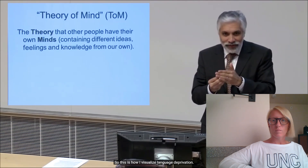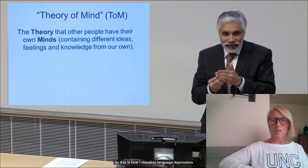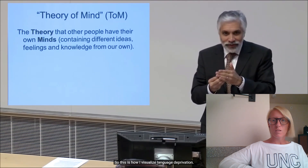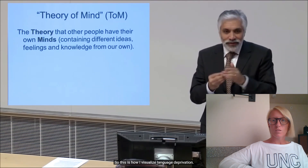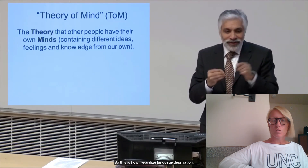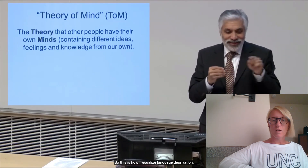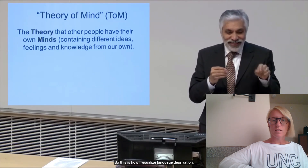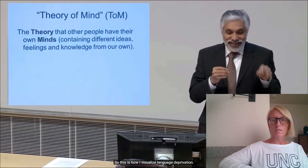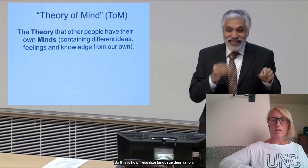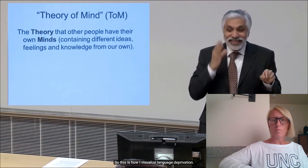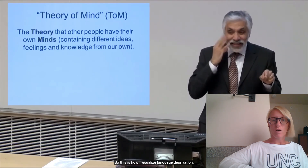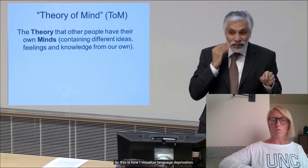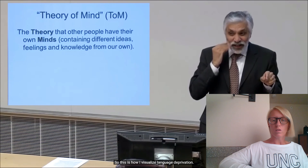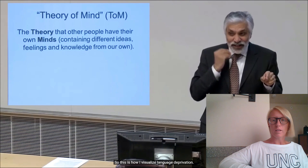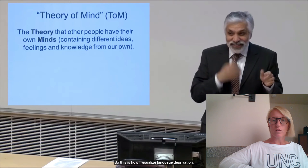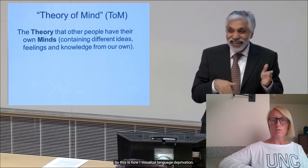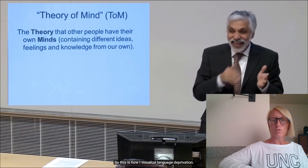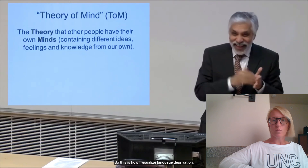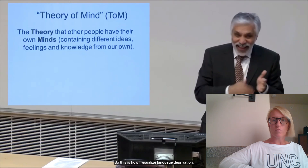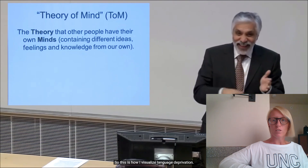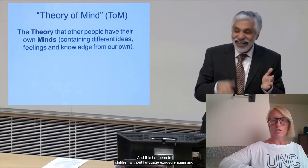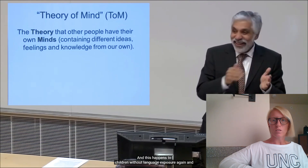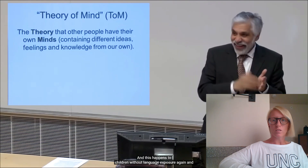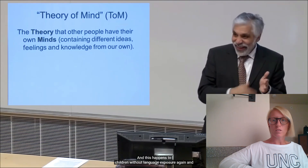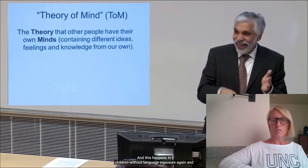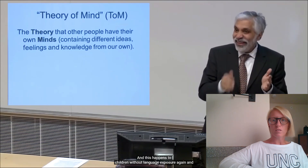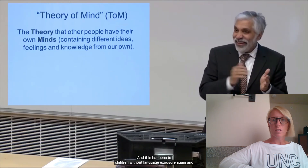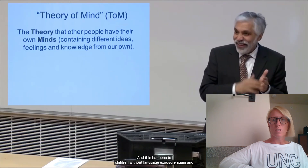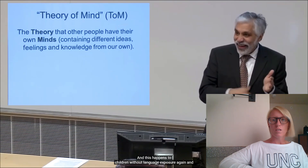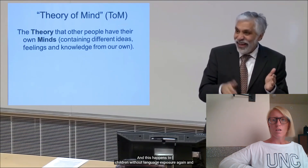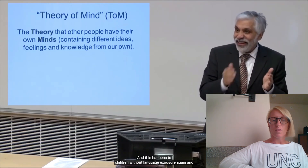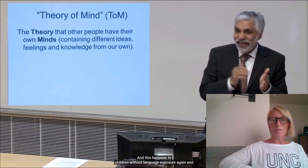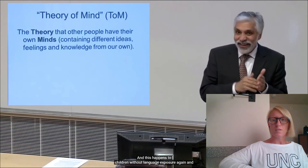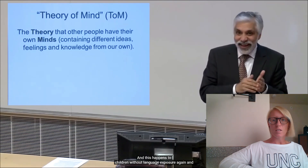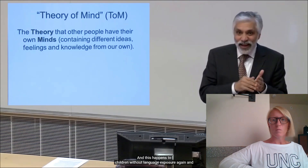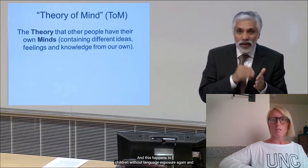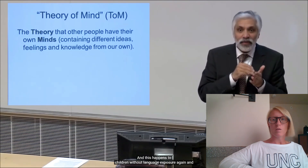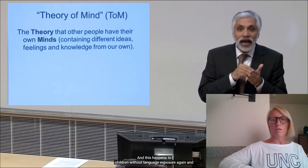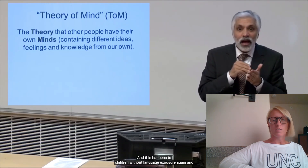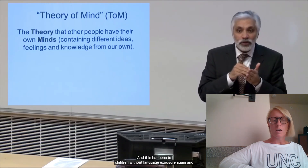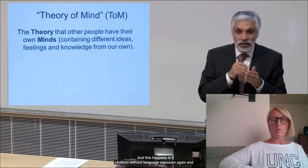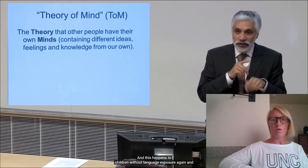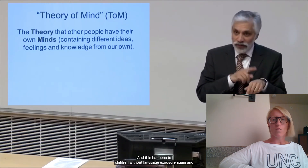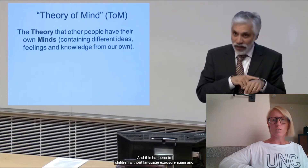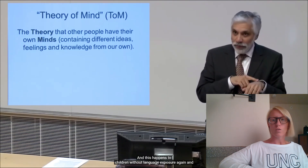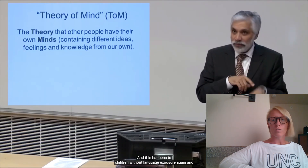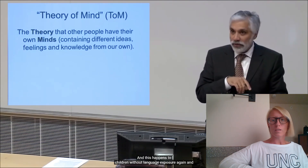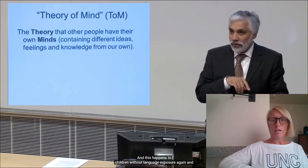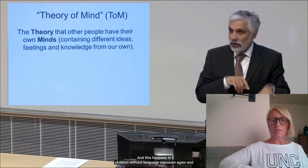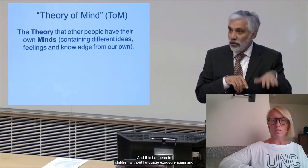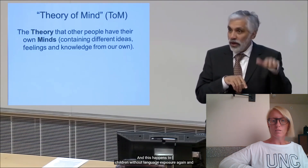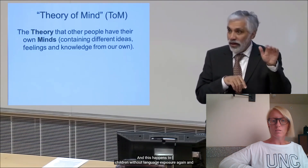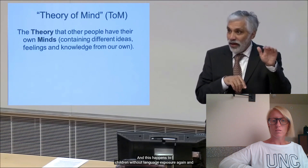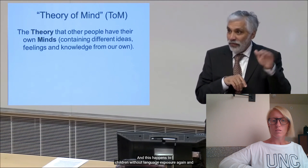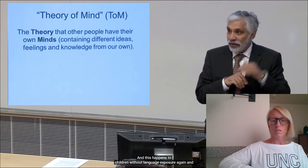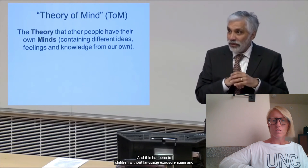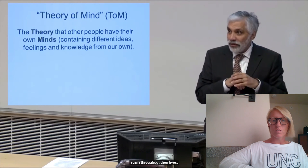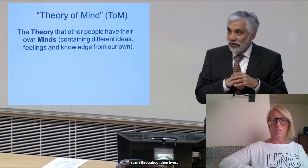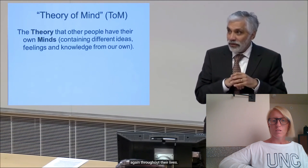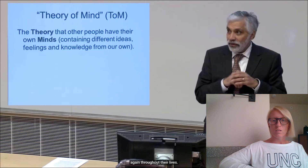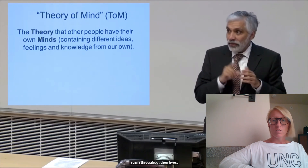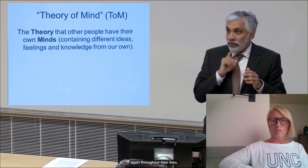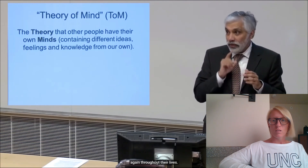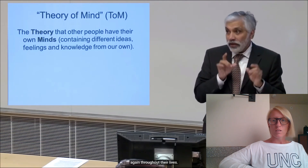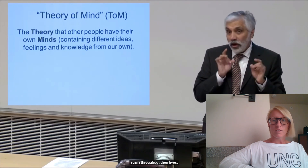So this is how I visualize language deprivation. And this happens to children without language exposure again